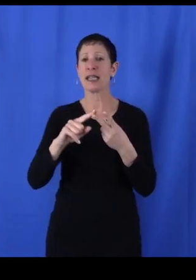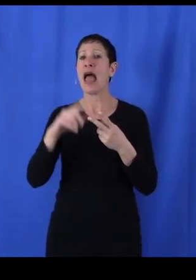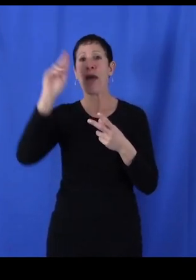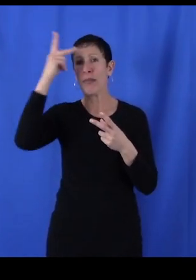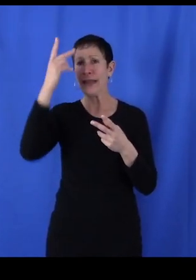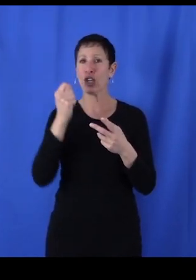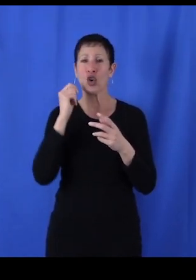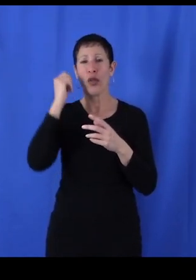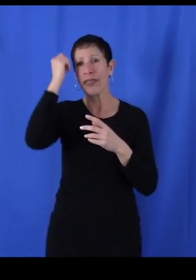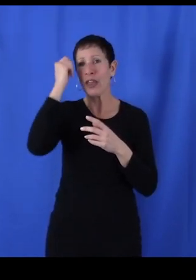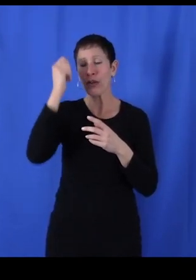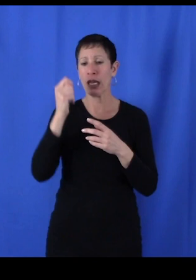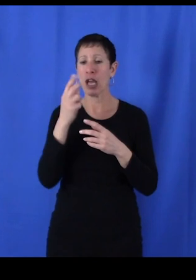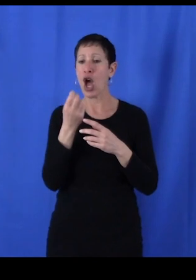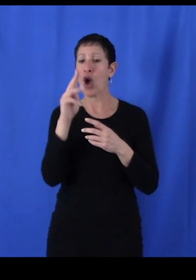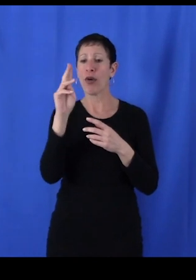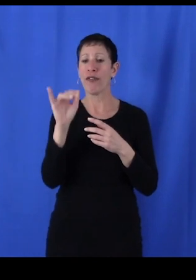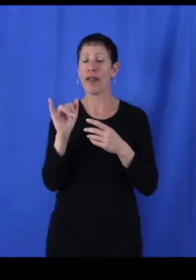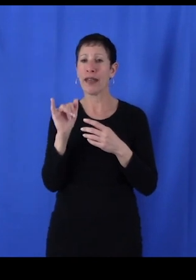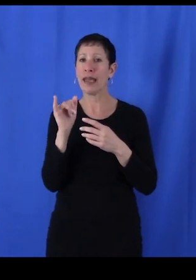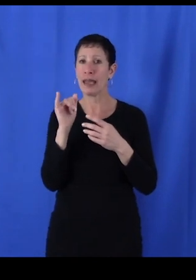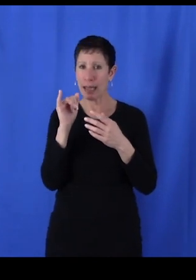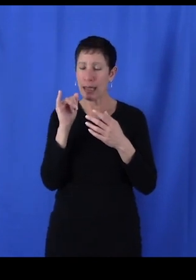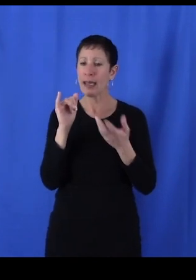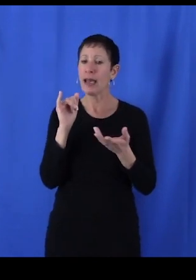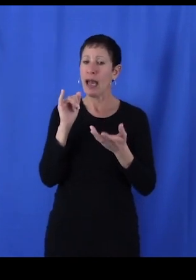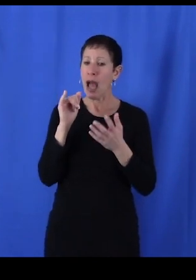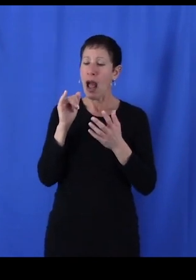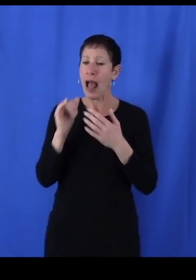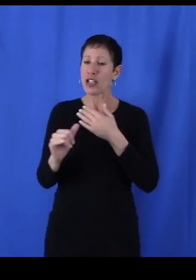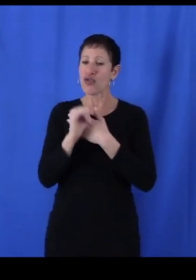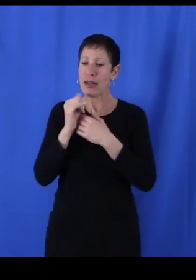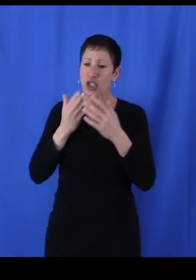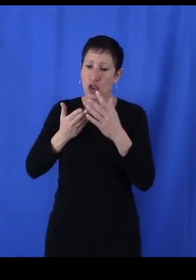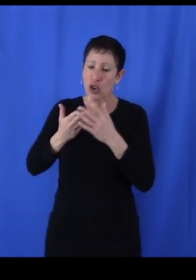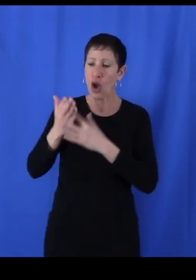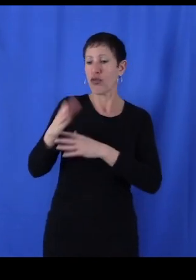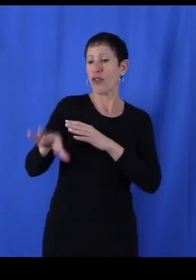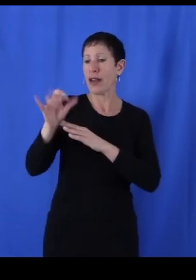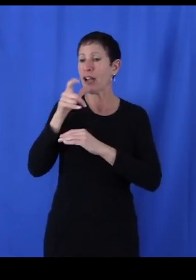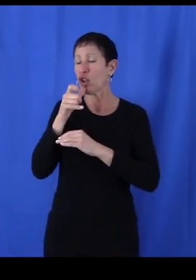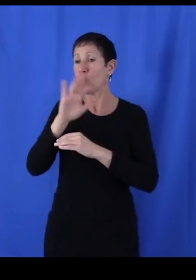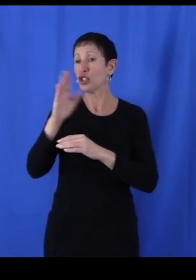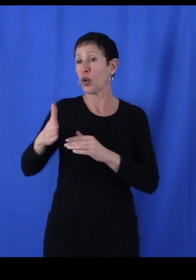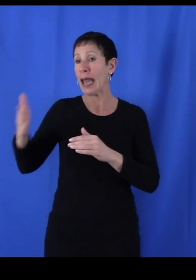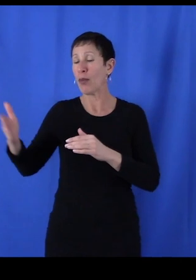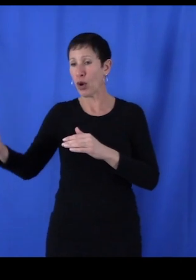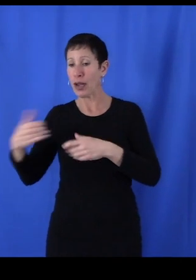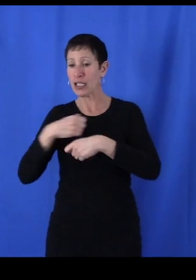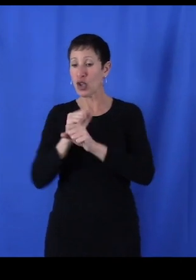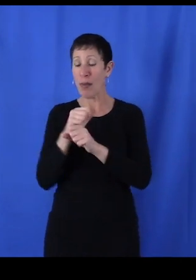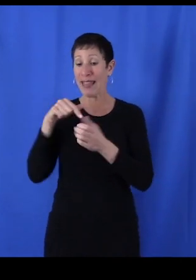right? And homophily threatens to cut through the Gordian knot of who is your neighbor to make this